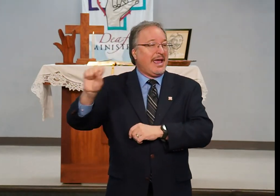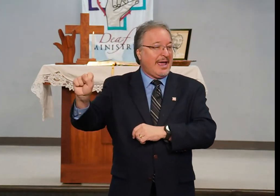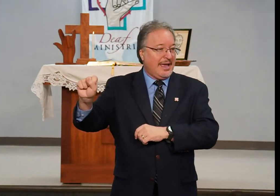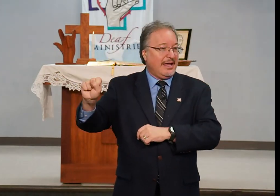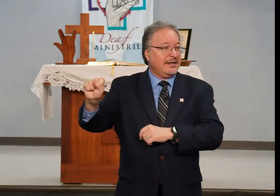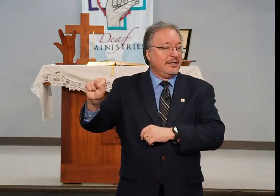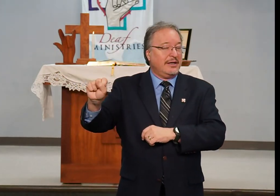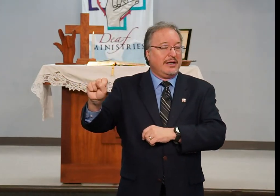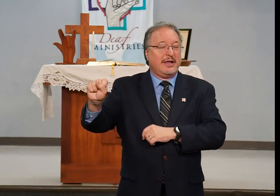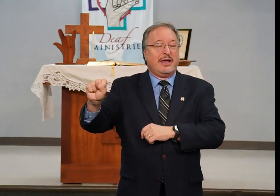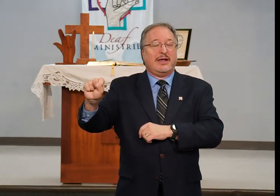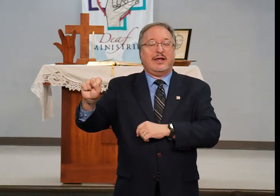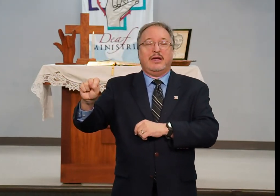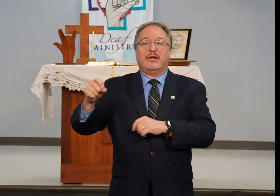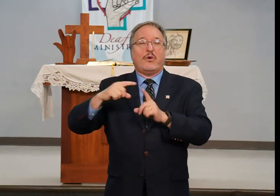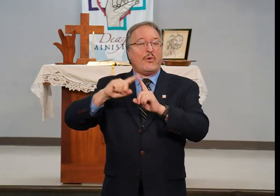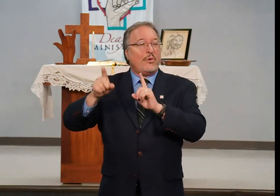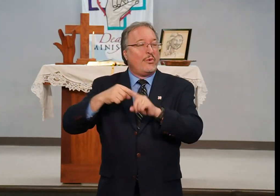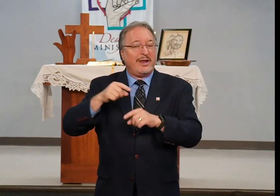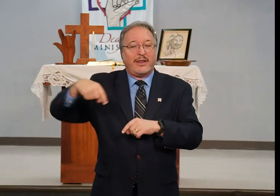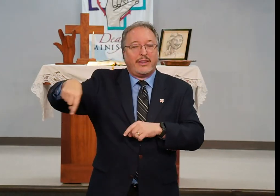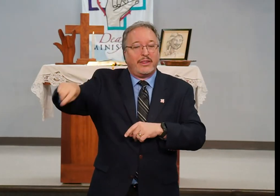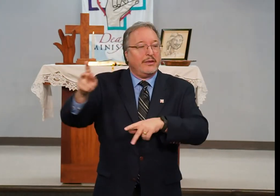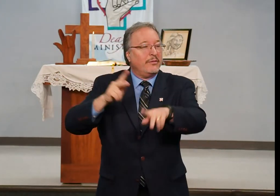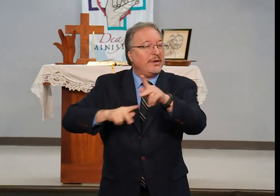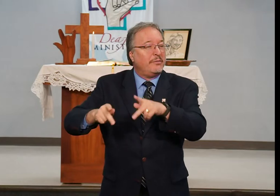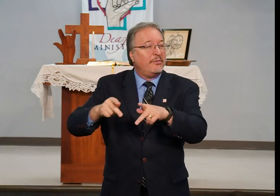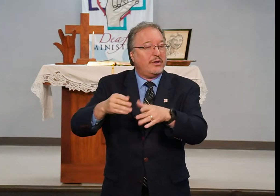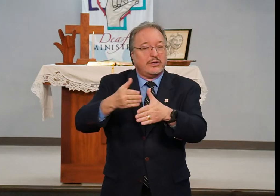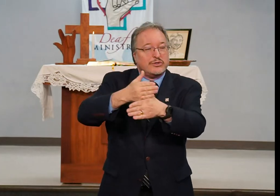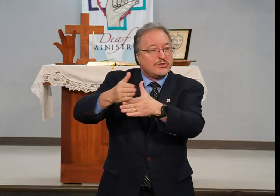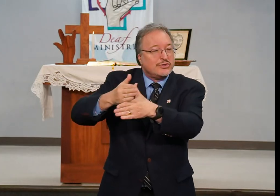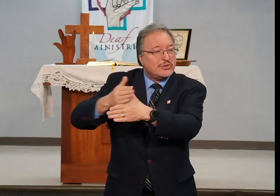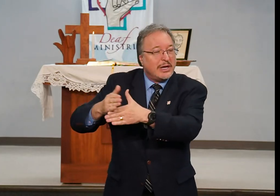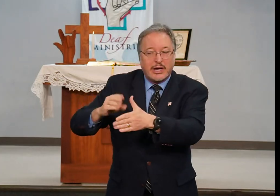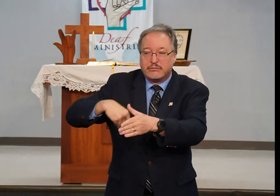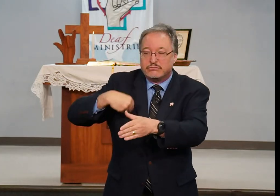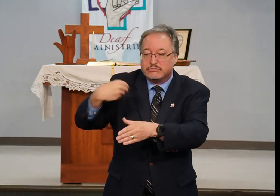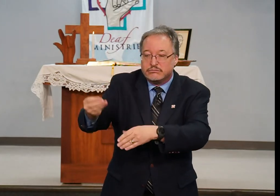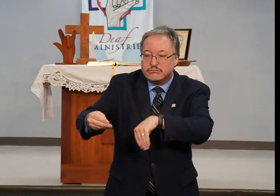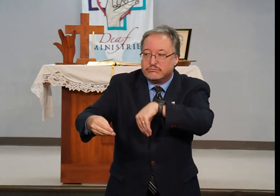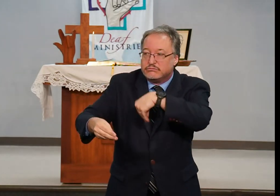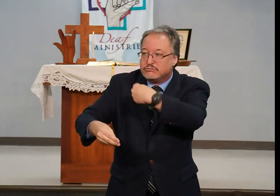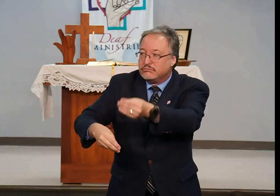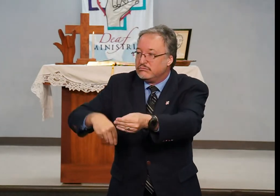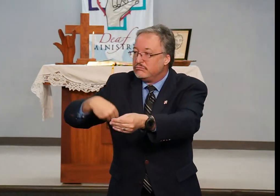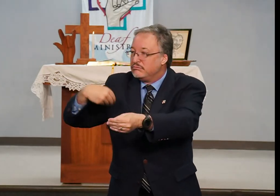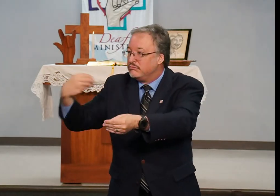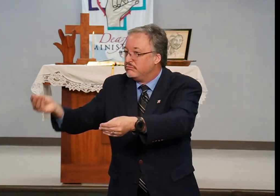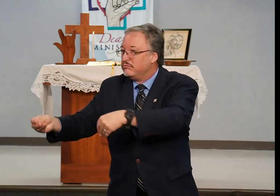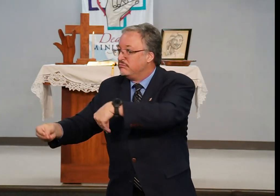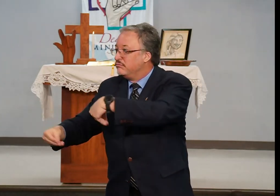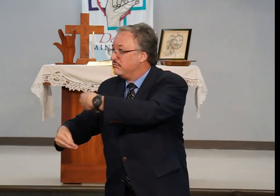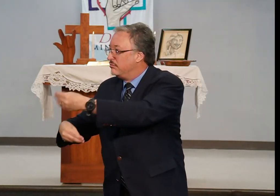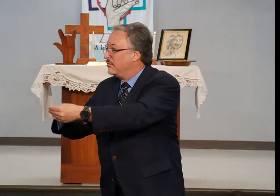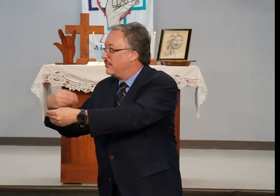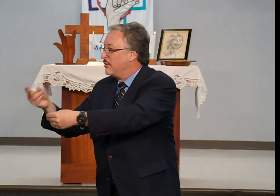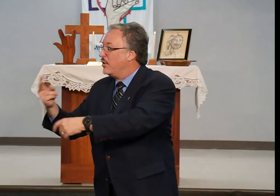2 and chapter 4 of Acts. When those women gave of themselves